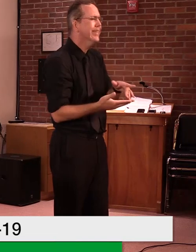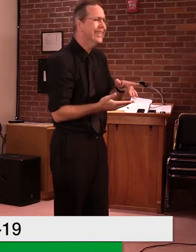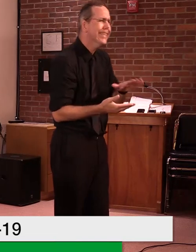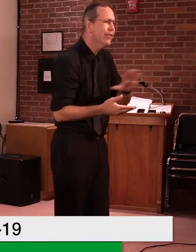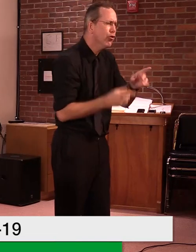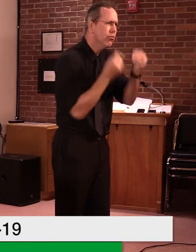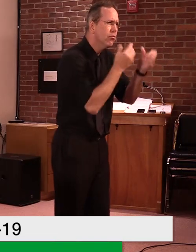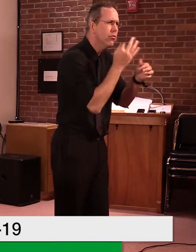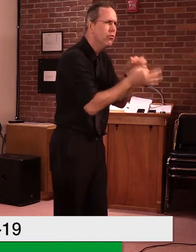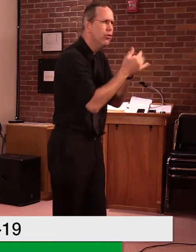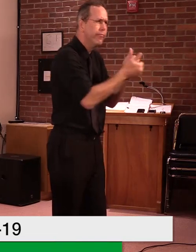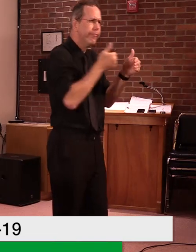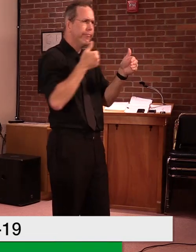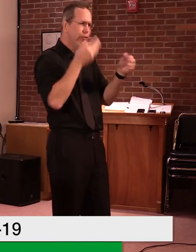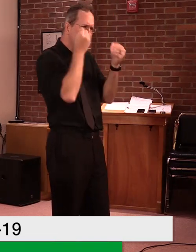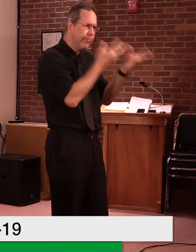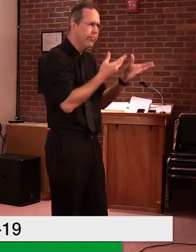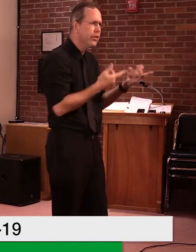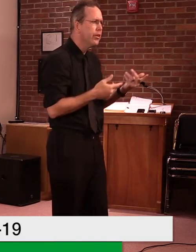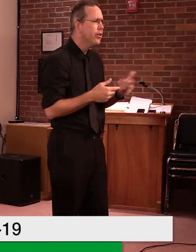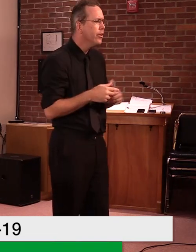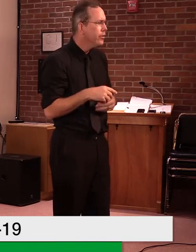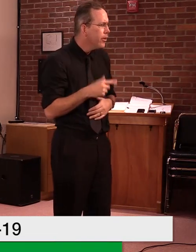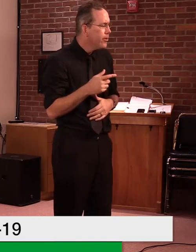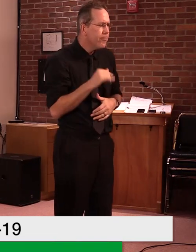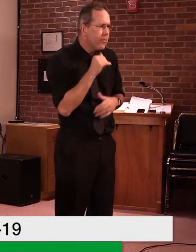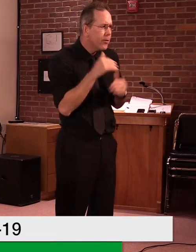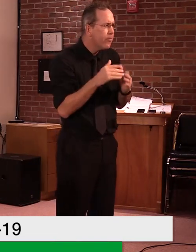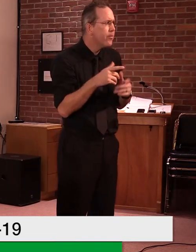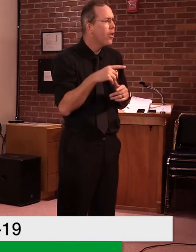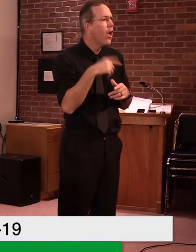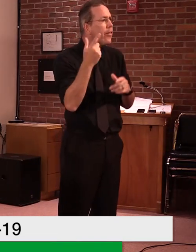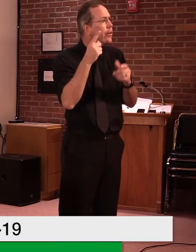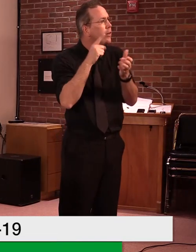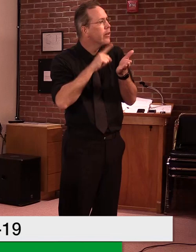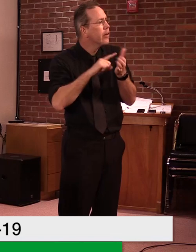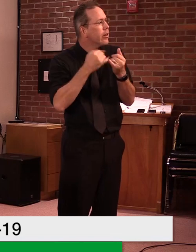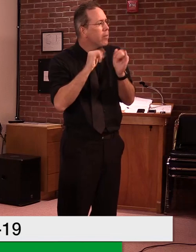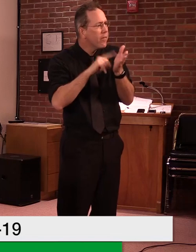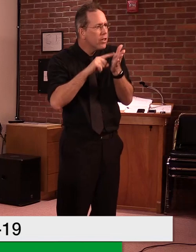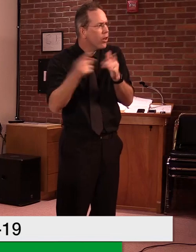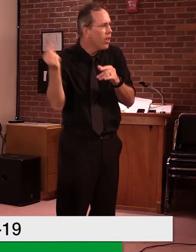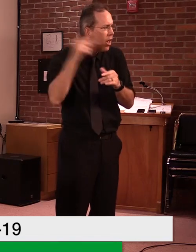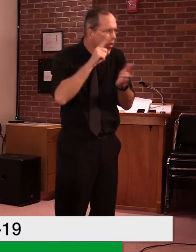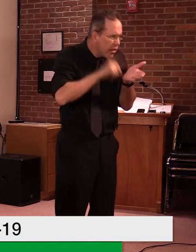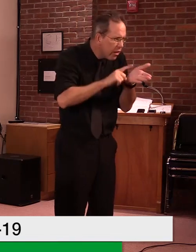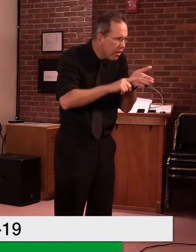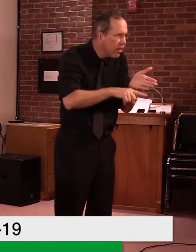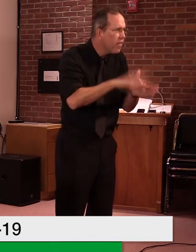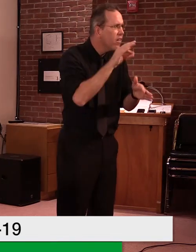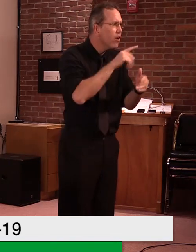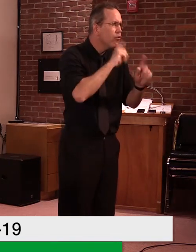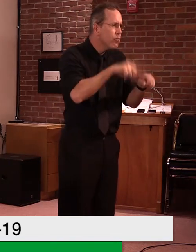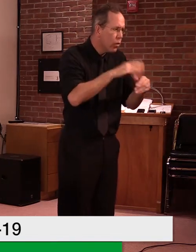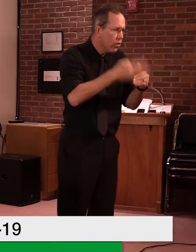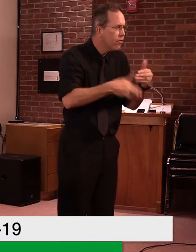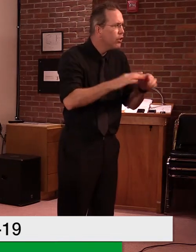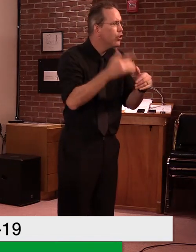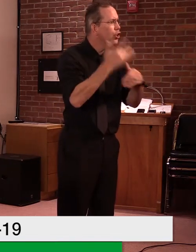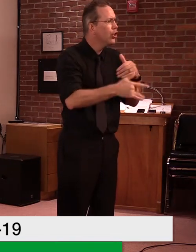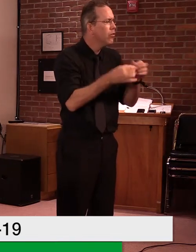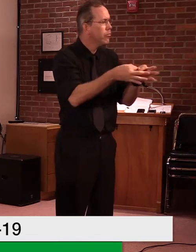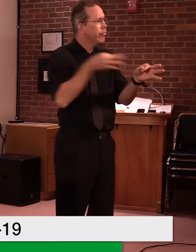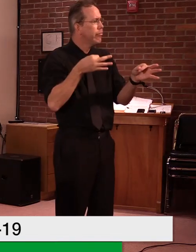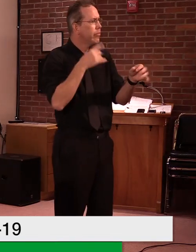external entities need to turn these around faster so that we can expose these sort